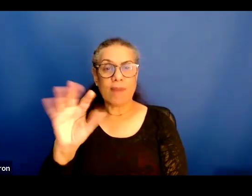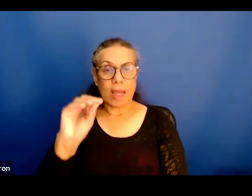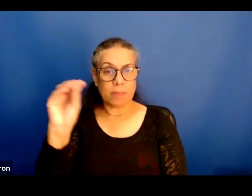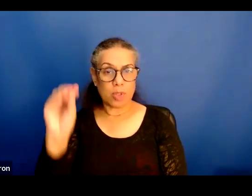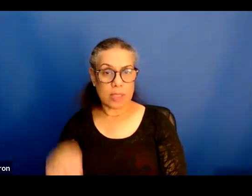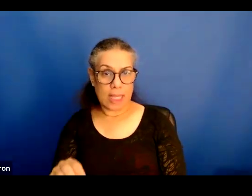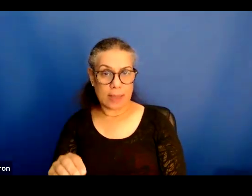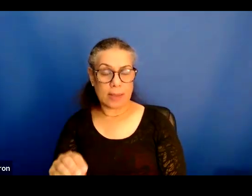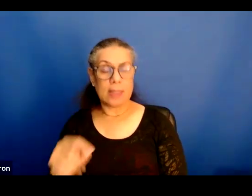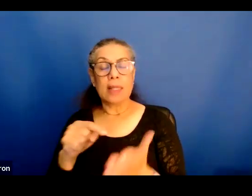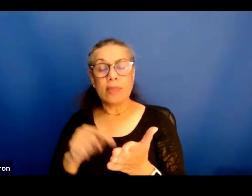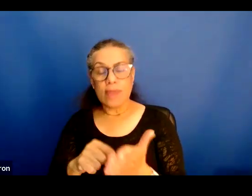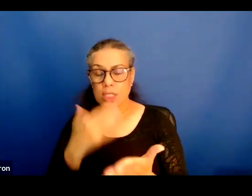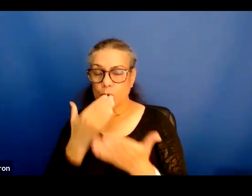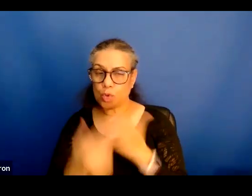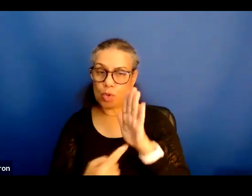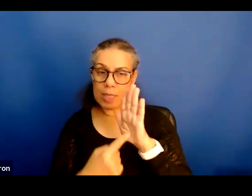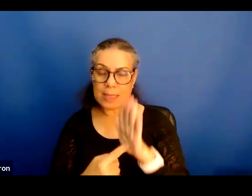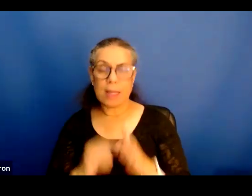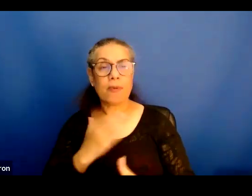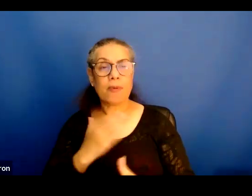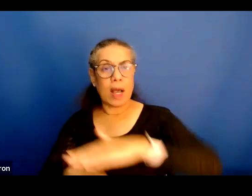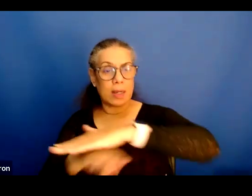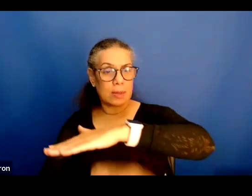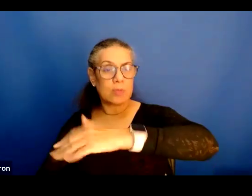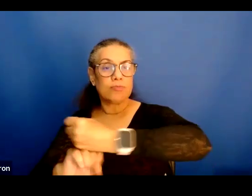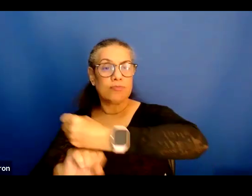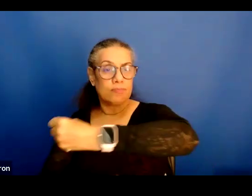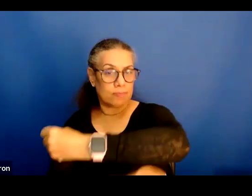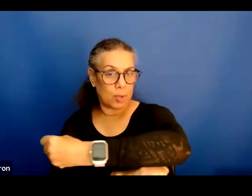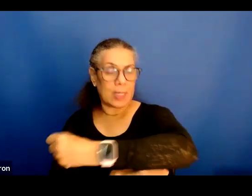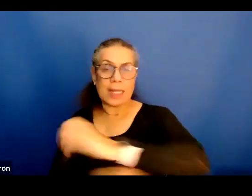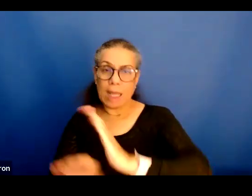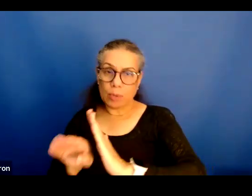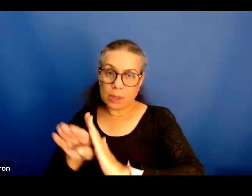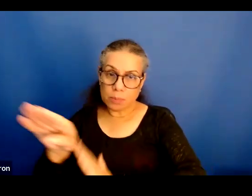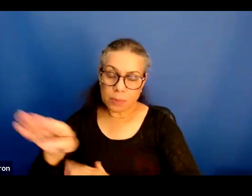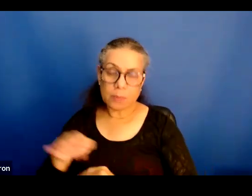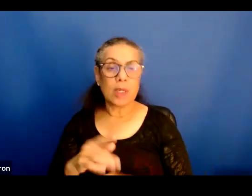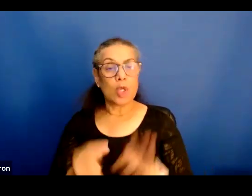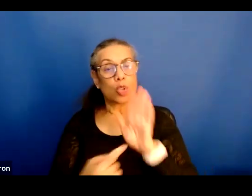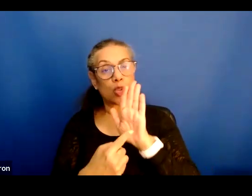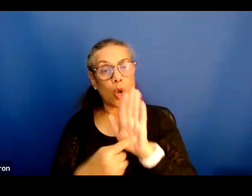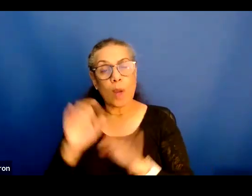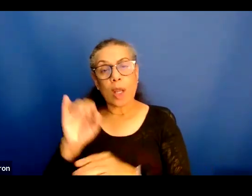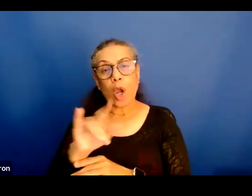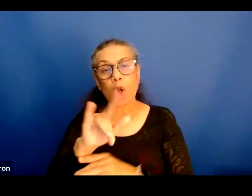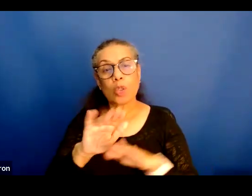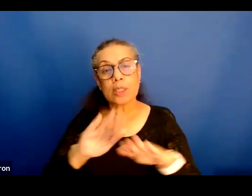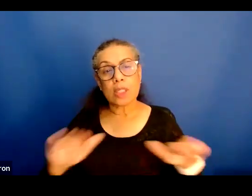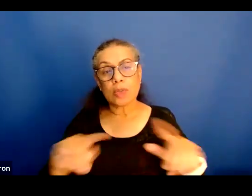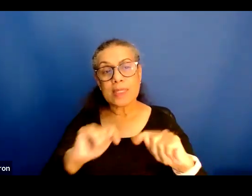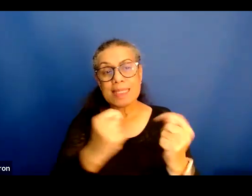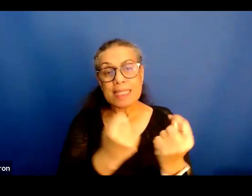This is a testimony of where the groundwork of our inclusive plan really has taken off, reflecting our early childhood teams and